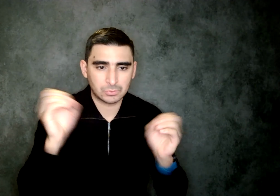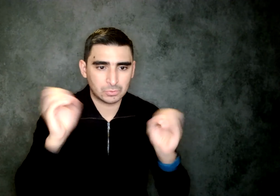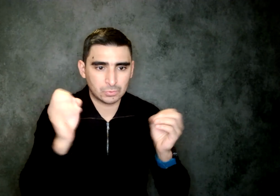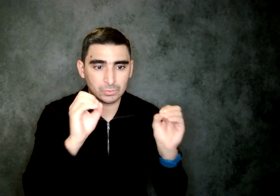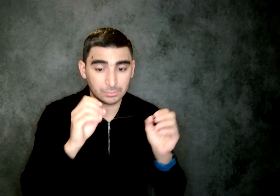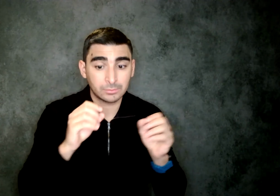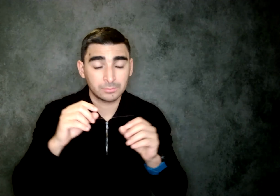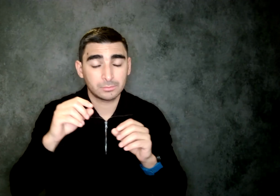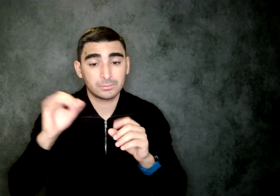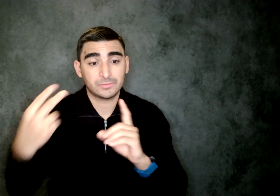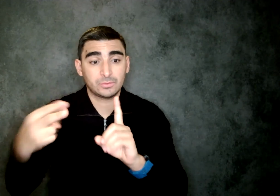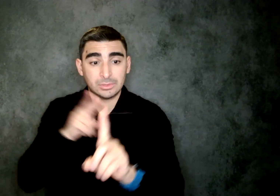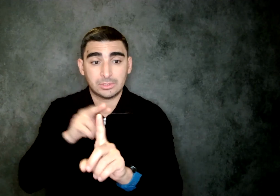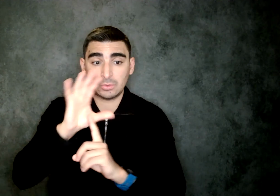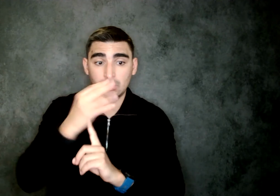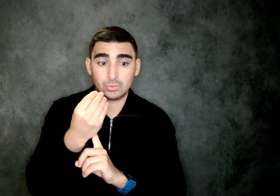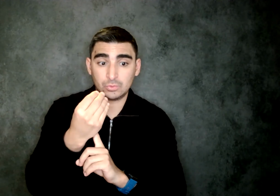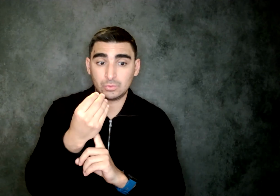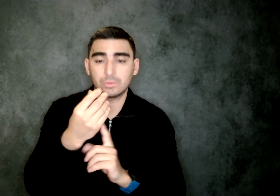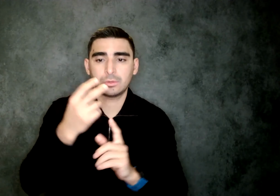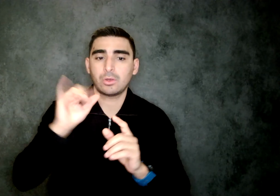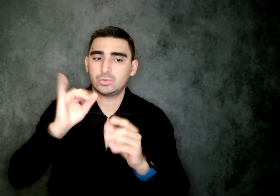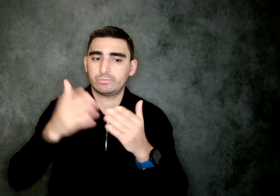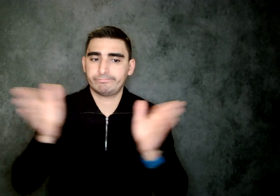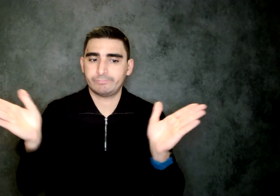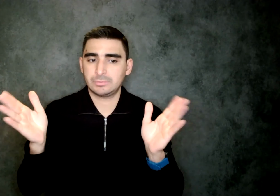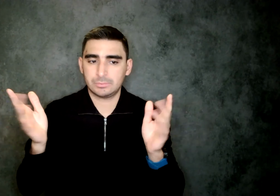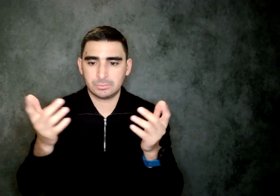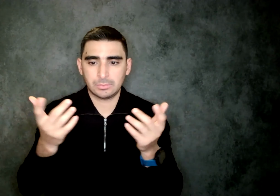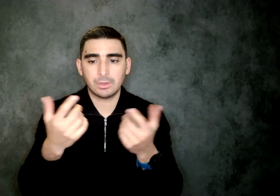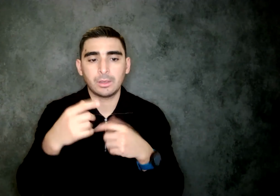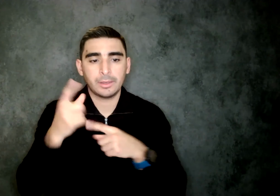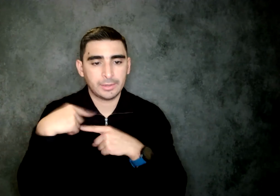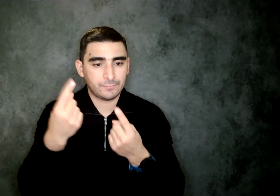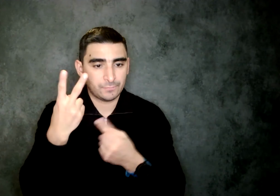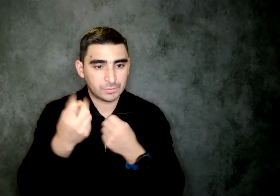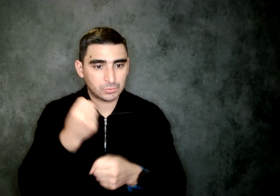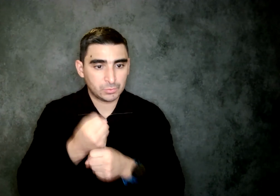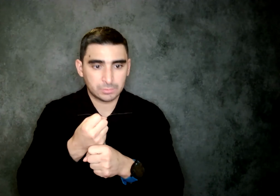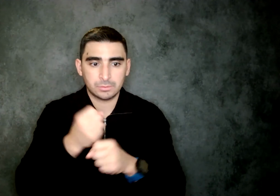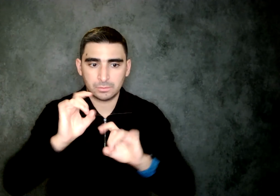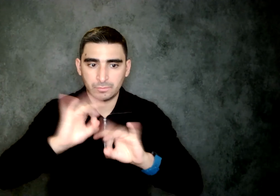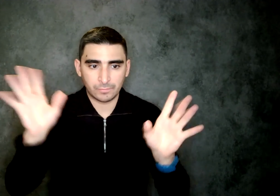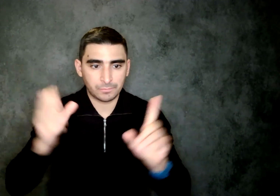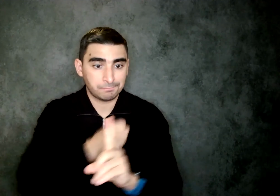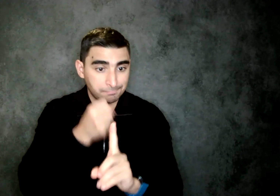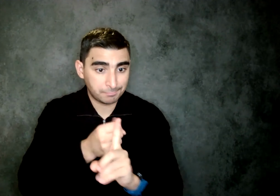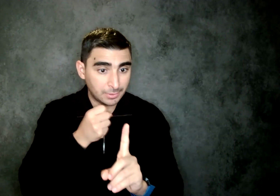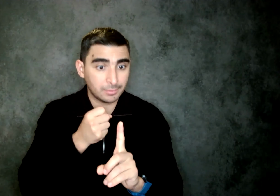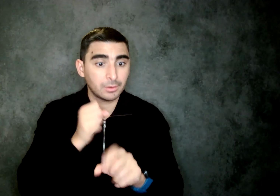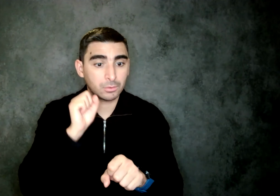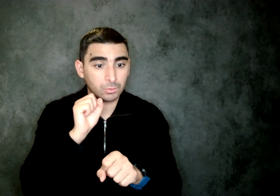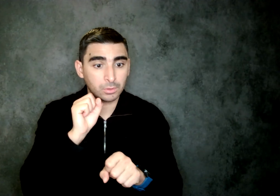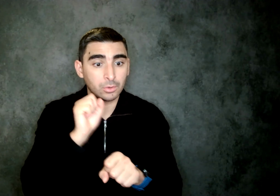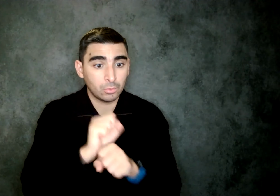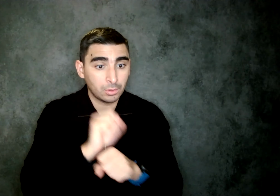perspective and just in general. I think the past 2 years have had huge impact on the